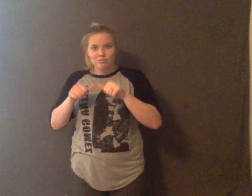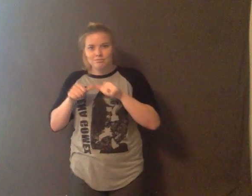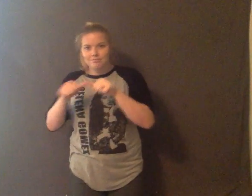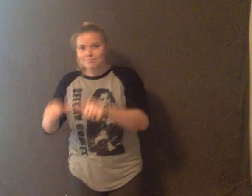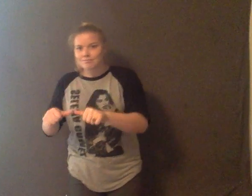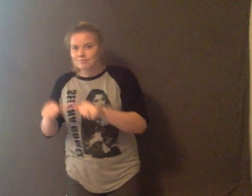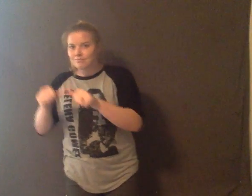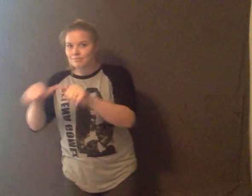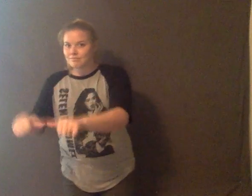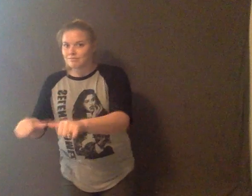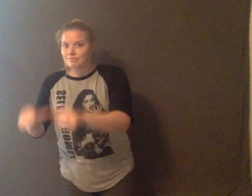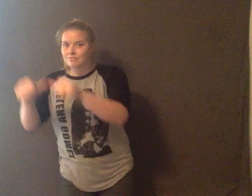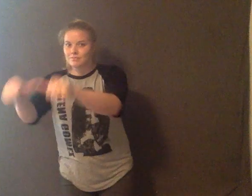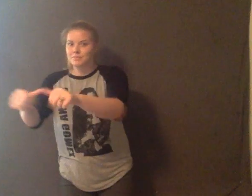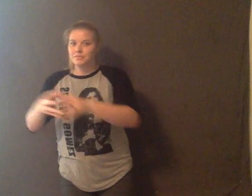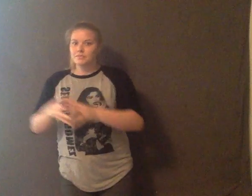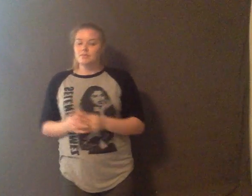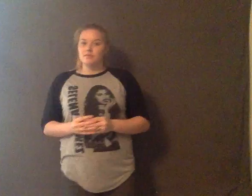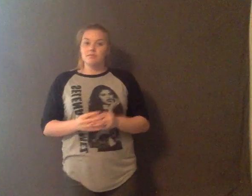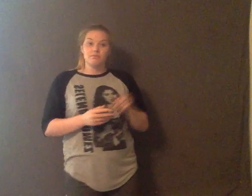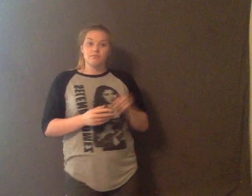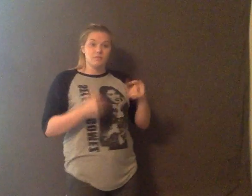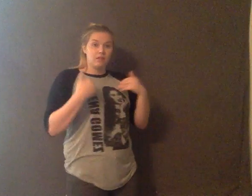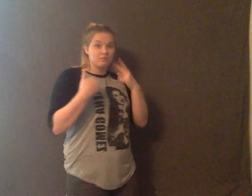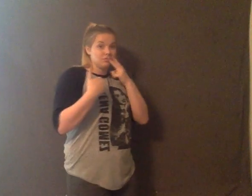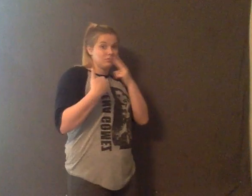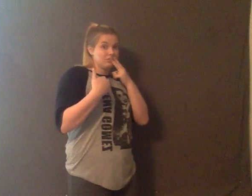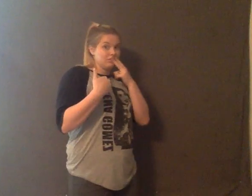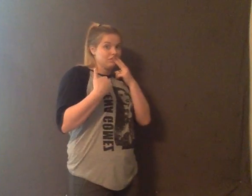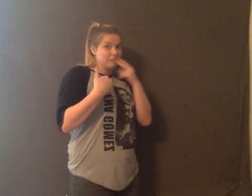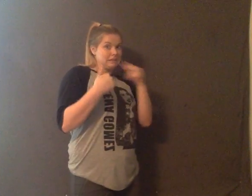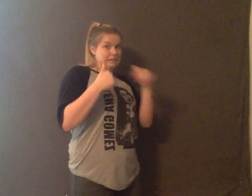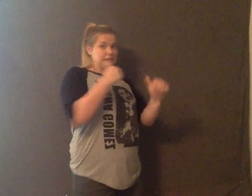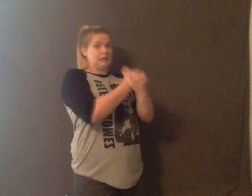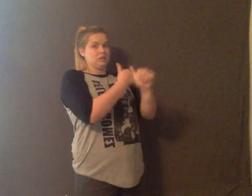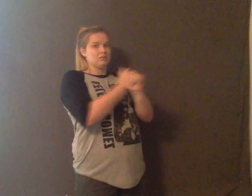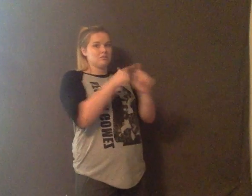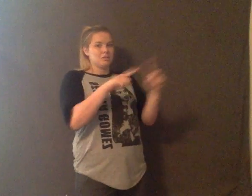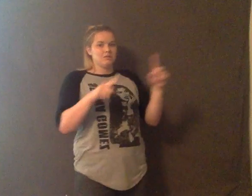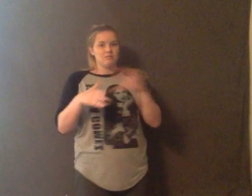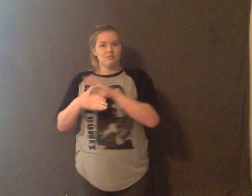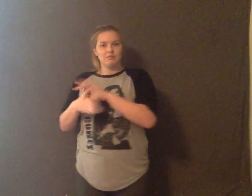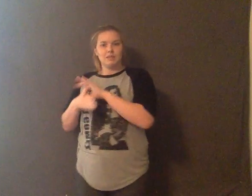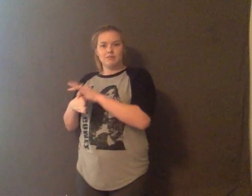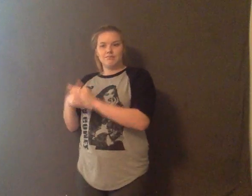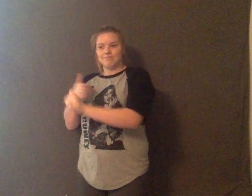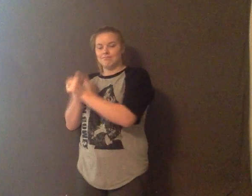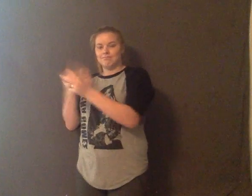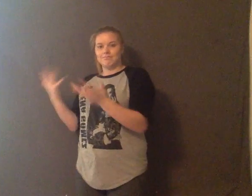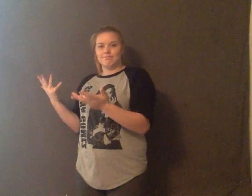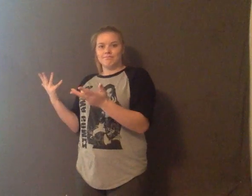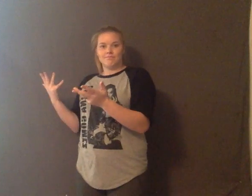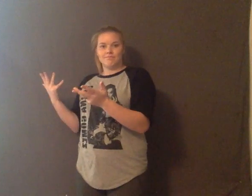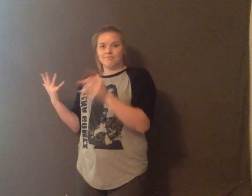on tobacco because of their cancer risk, why aren't the same warning labels on meat? Based on the publicly